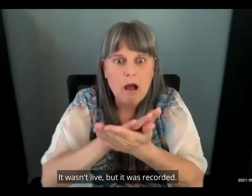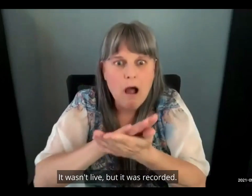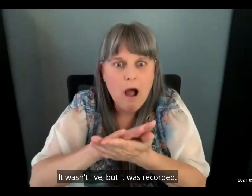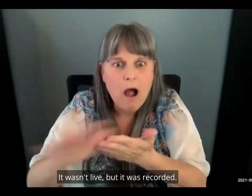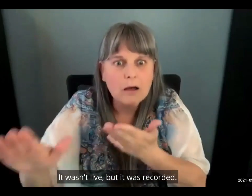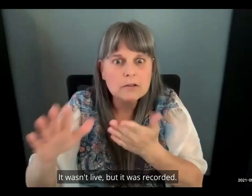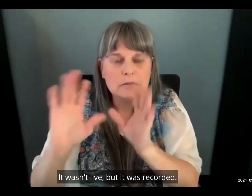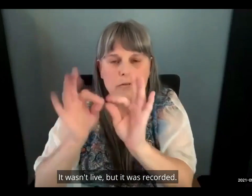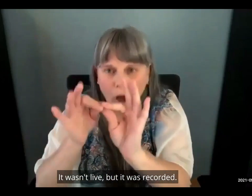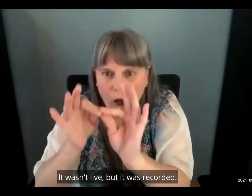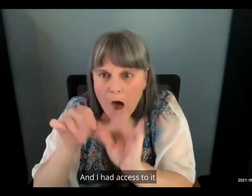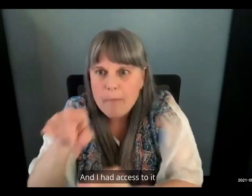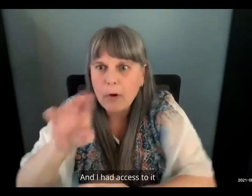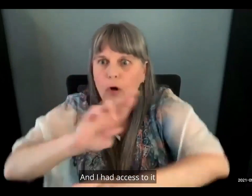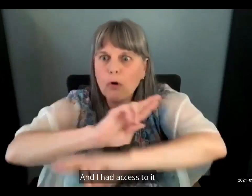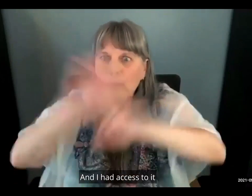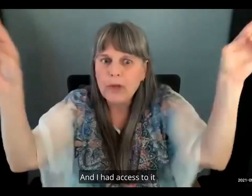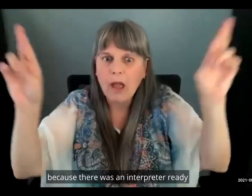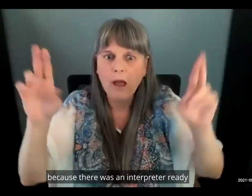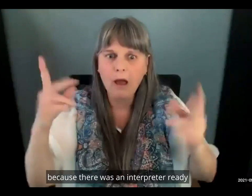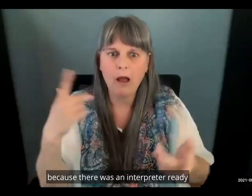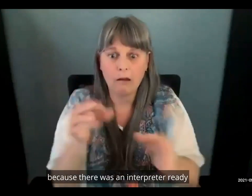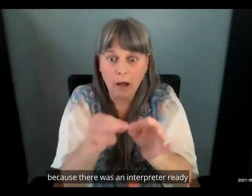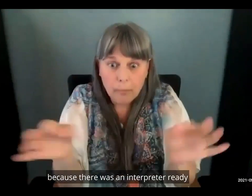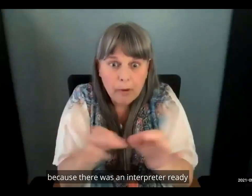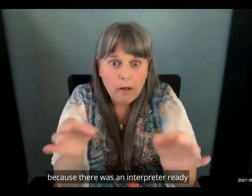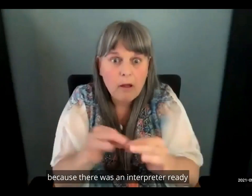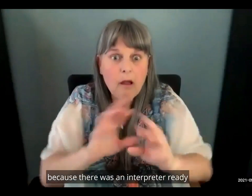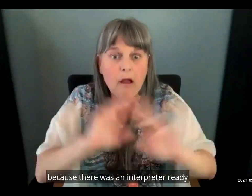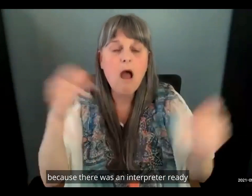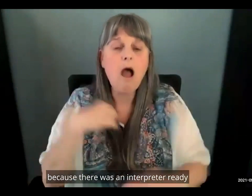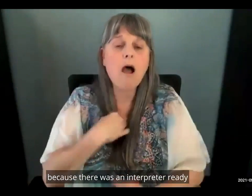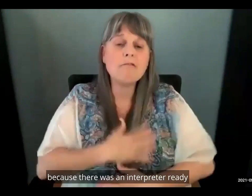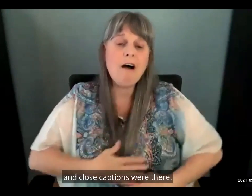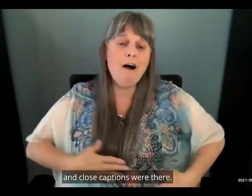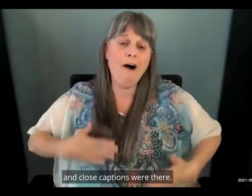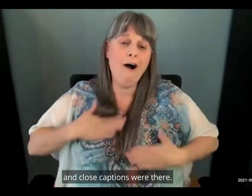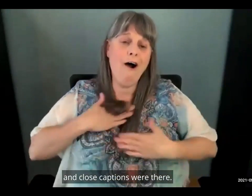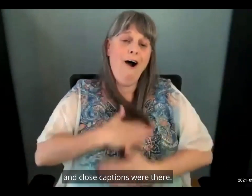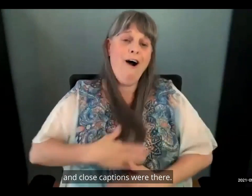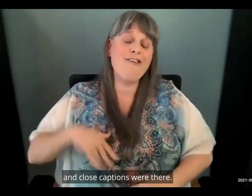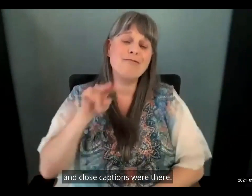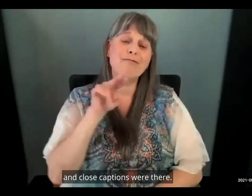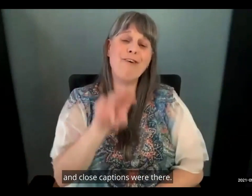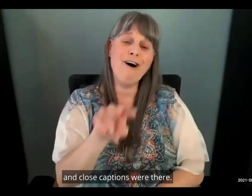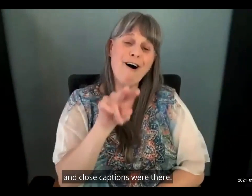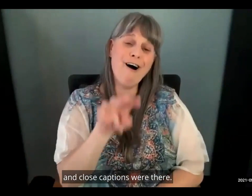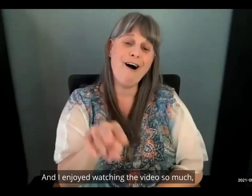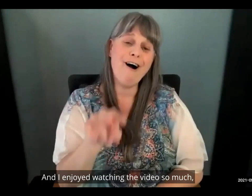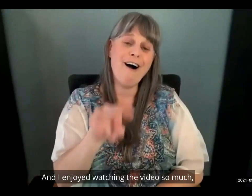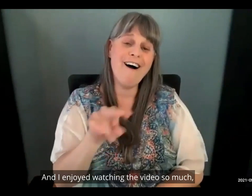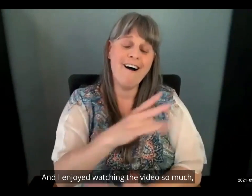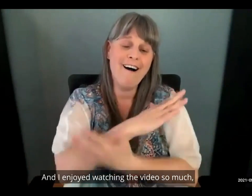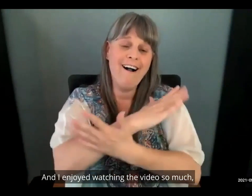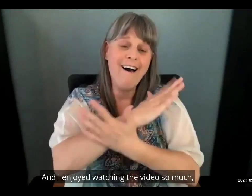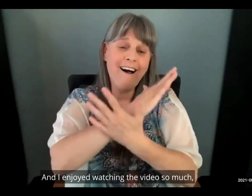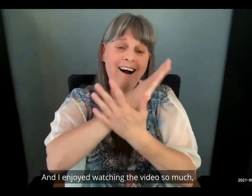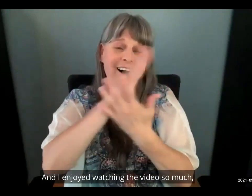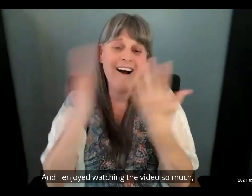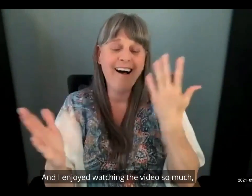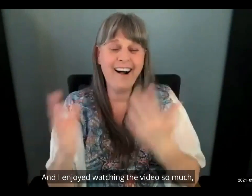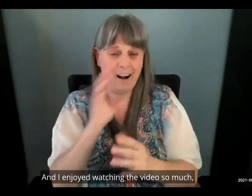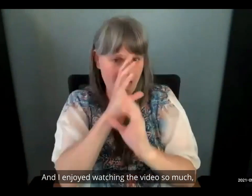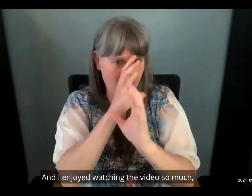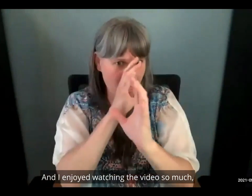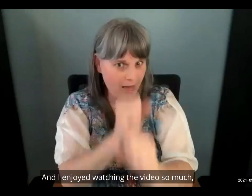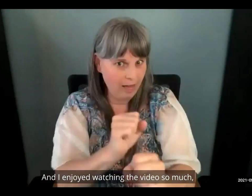was recorded. And I had access to it because there was an interpreter ready and closed captions were there. And I enjoyed watching